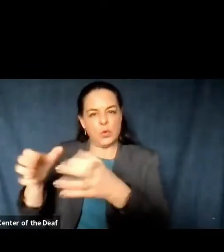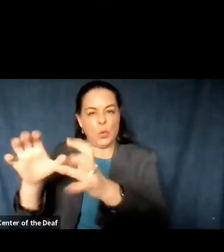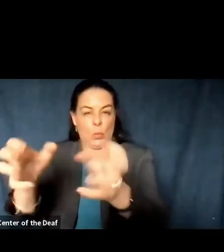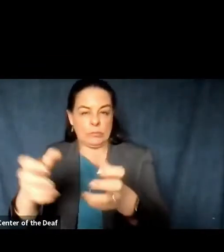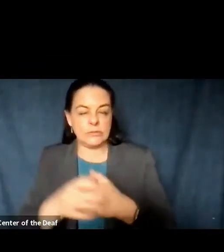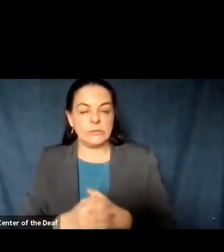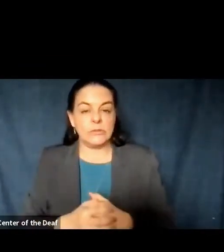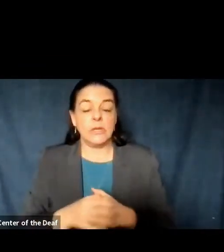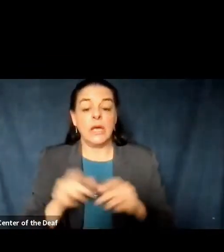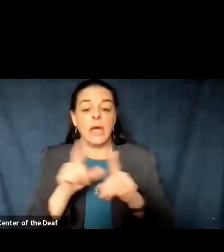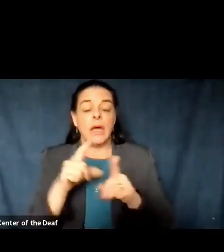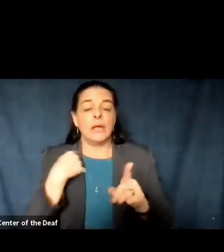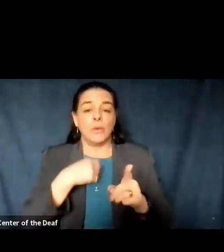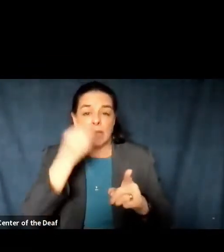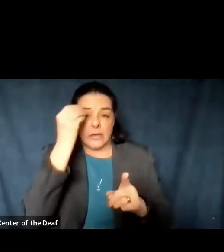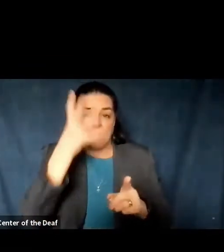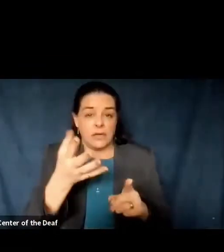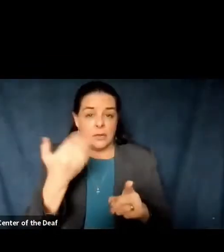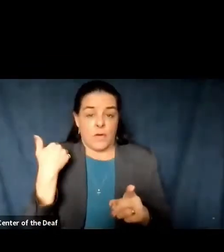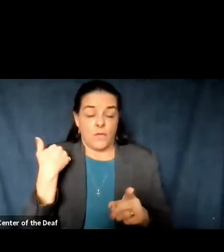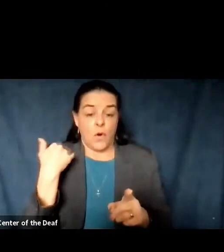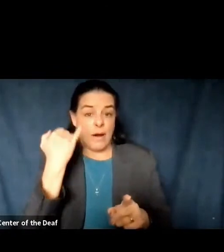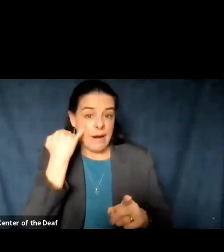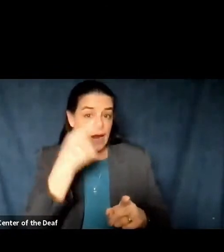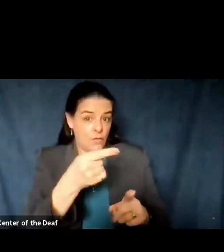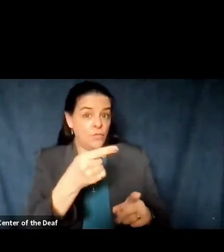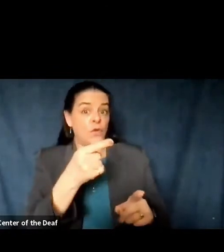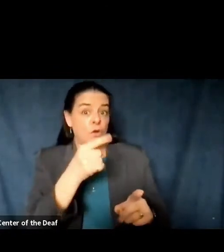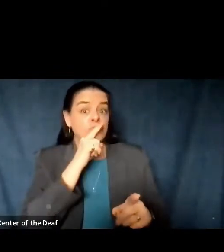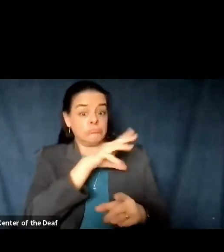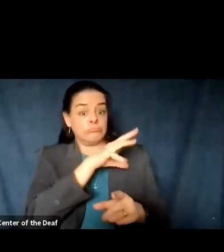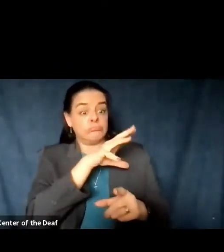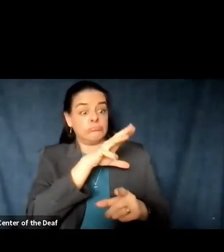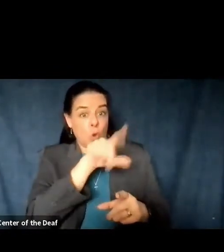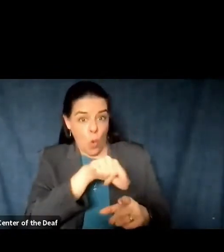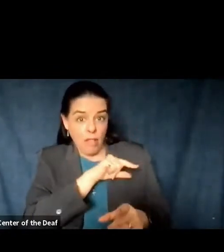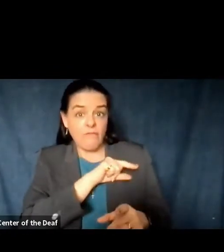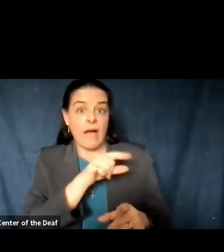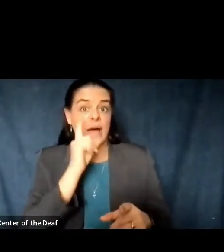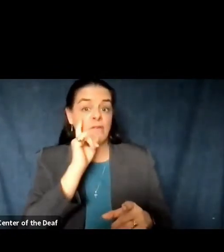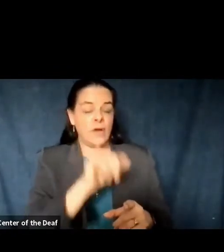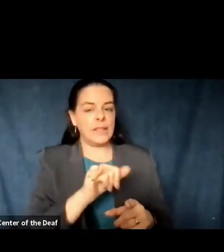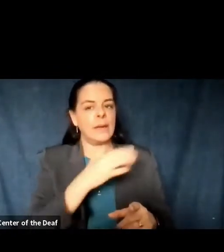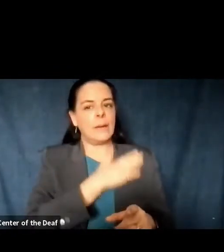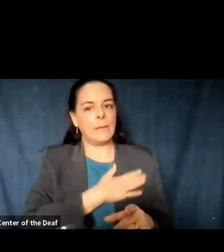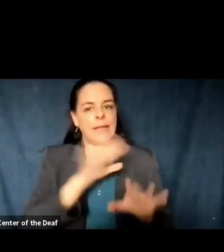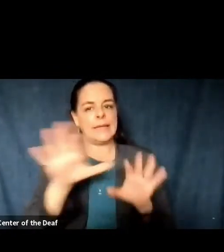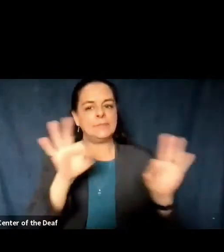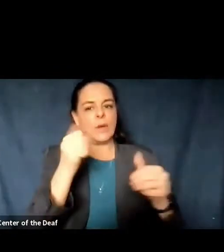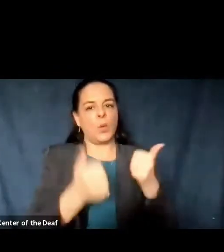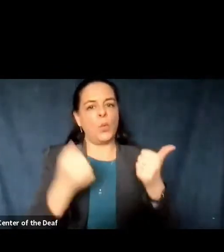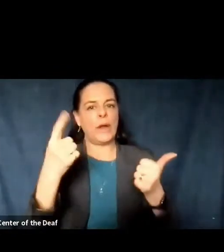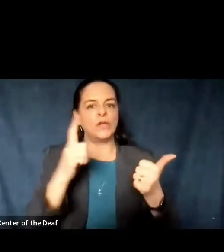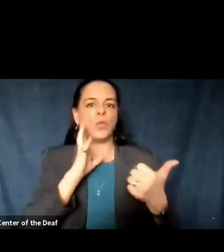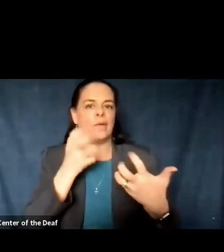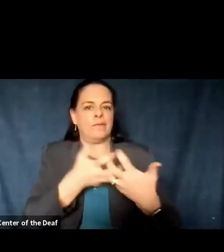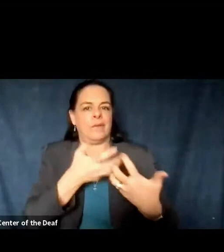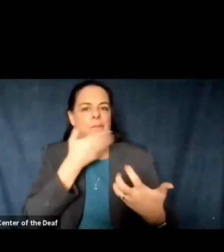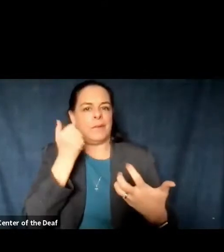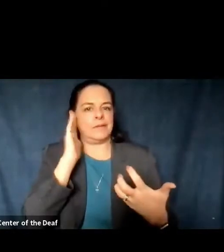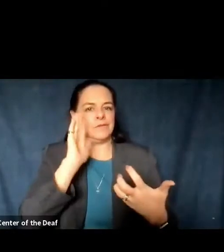before, qualifying individuals should choose the opportunity that's most conducive to their health and medical